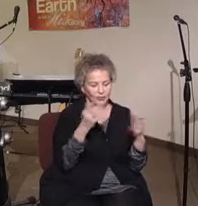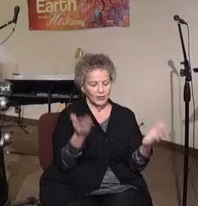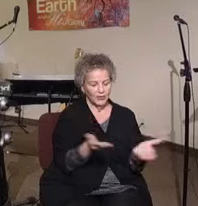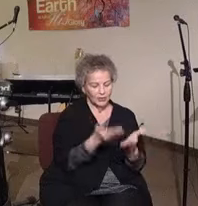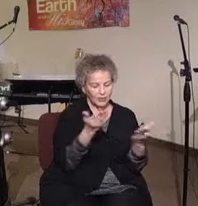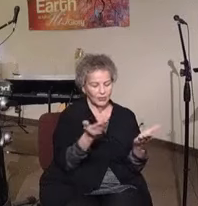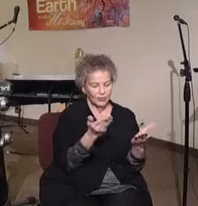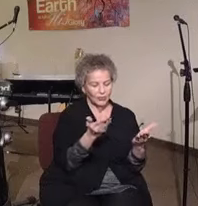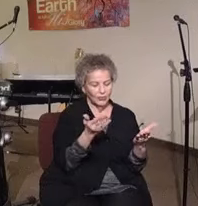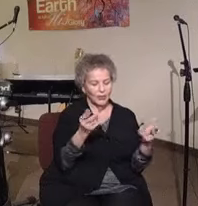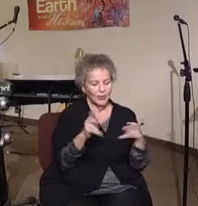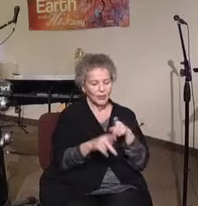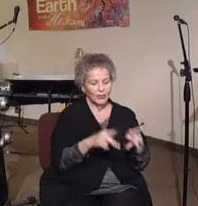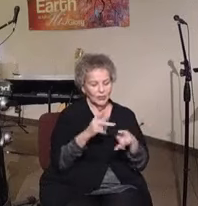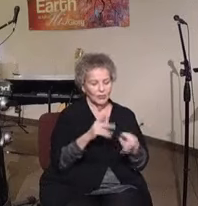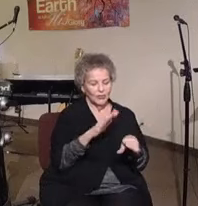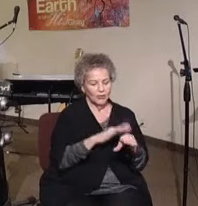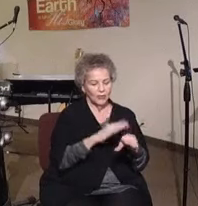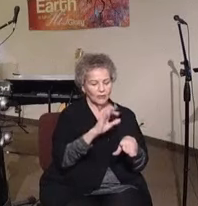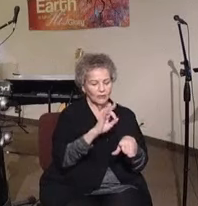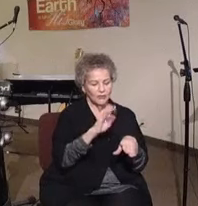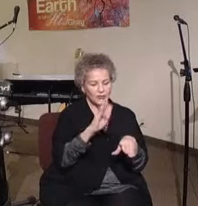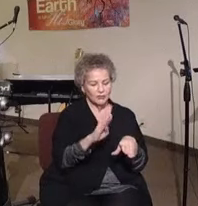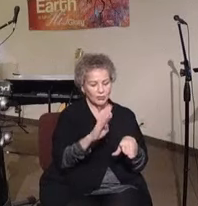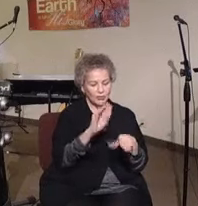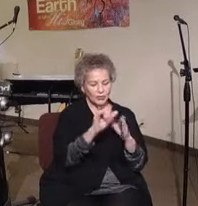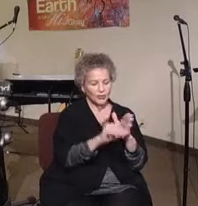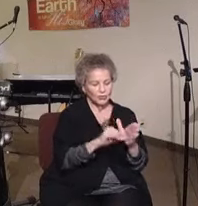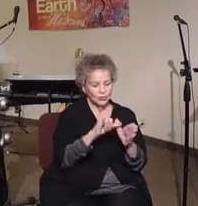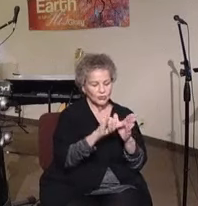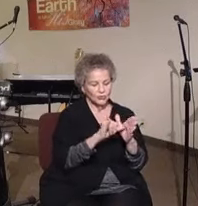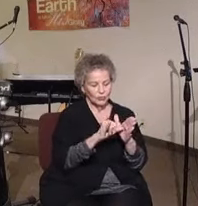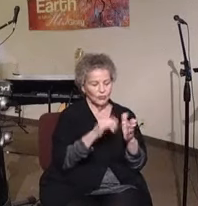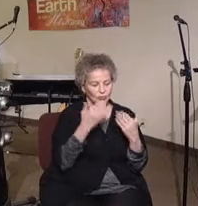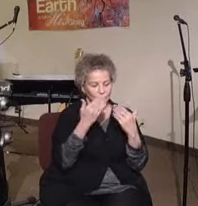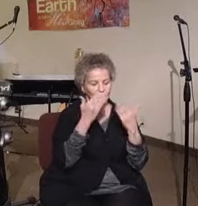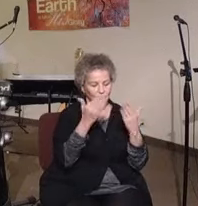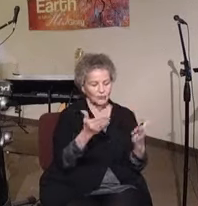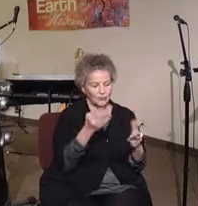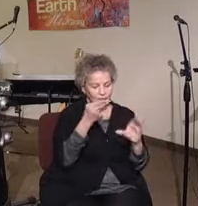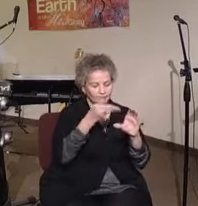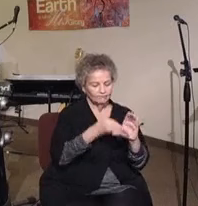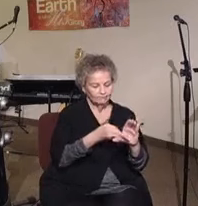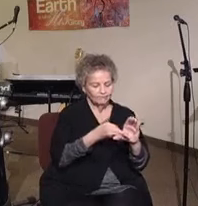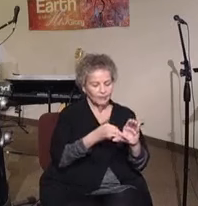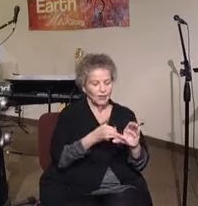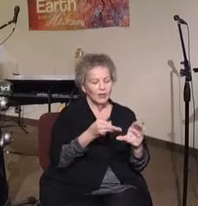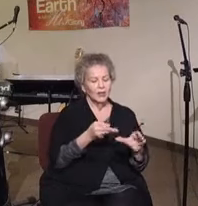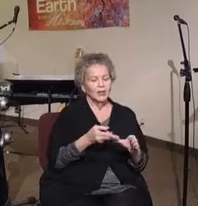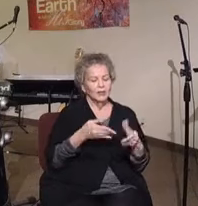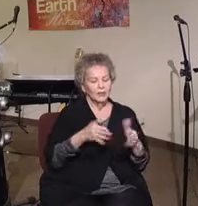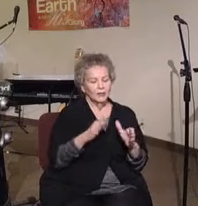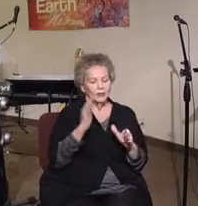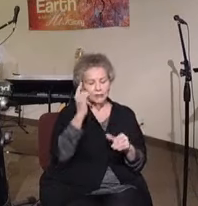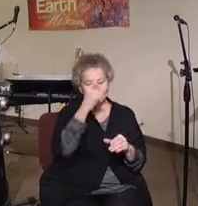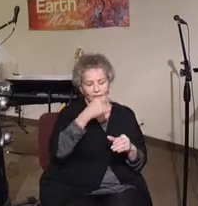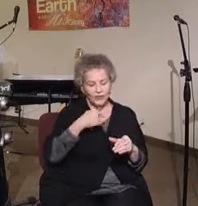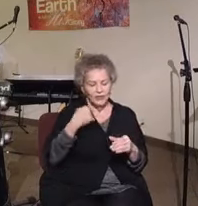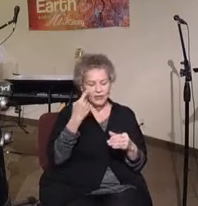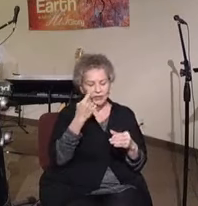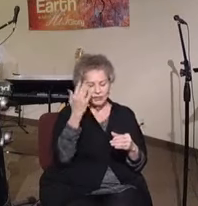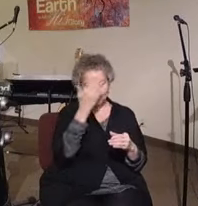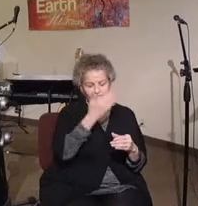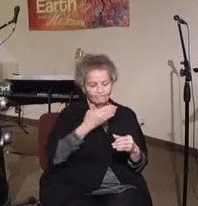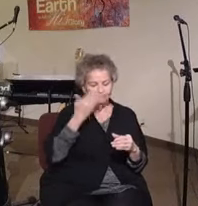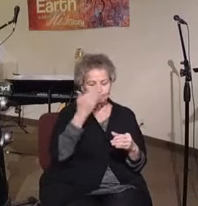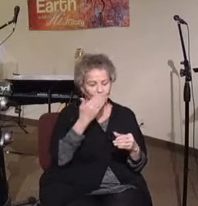on YouTube and Facebook. We thank you, Lord, for them being with us. I pray, Lord, that your face would shine upon them. May we put that hedge